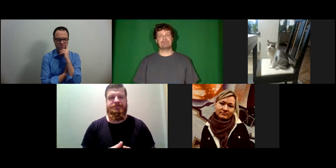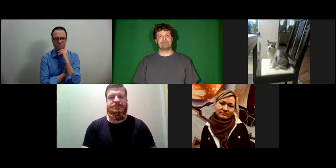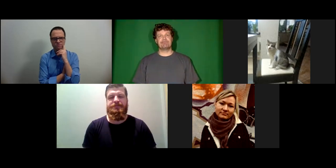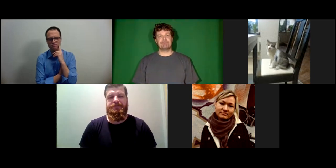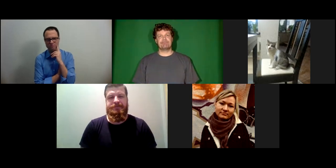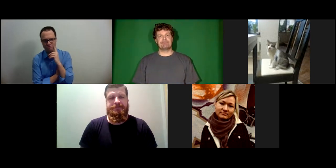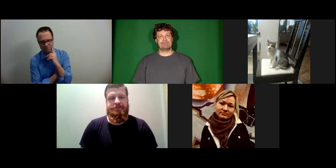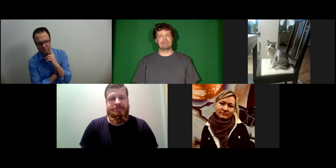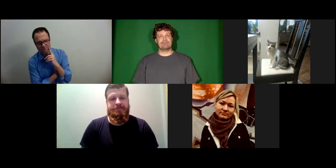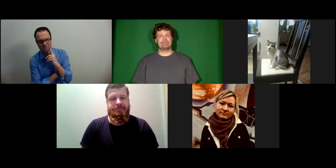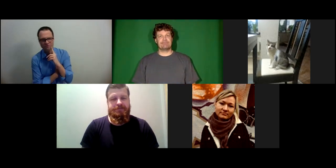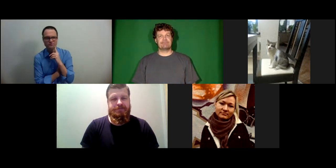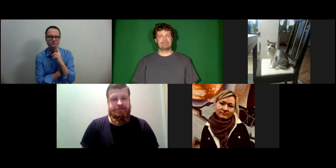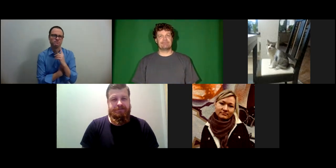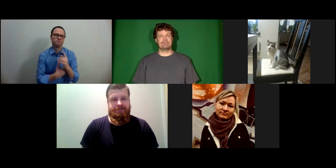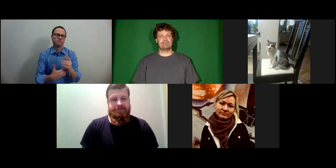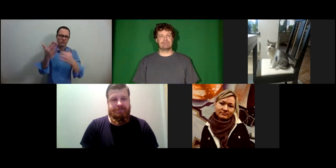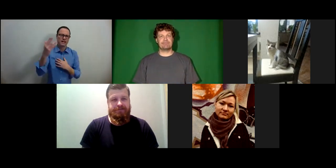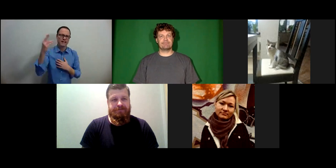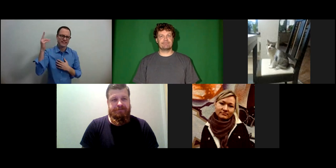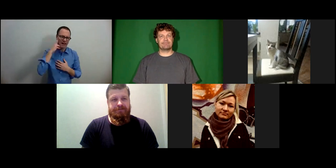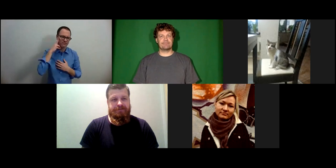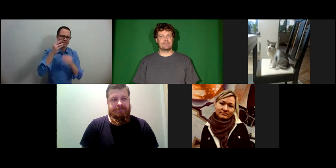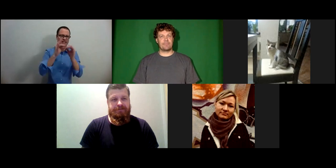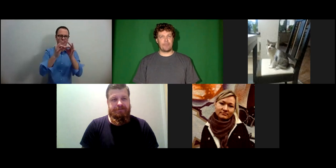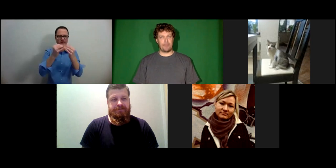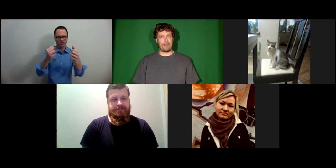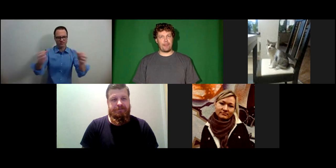I've had different experiences with different coaches. Uh-huh.